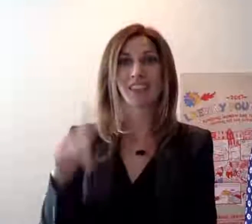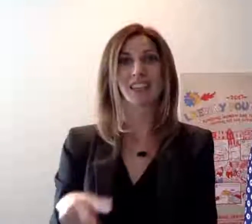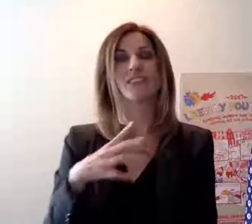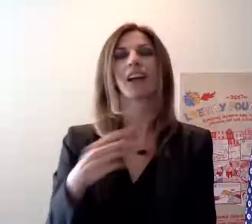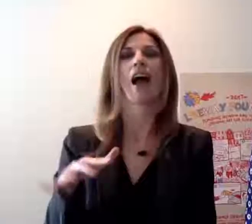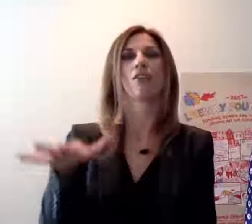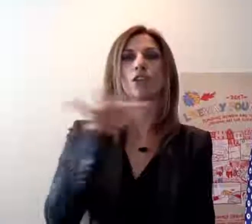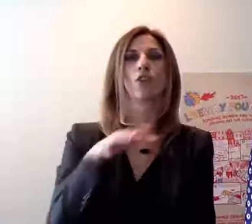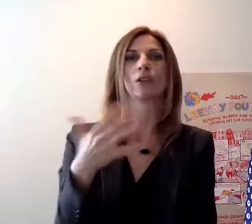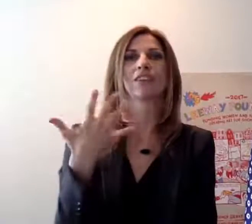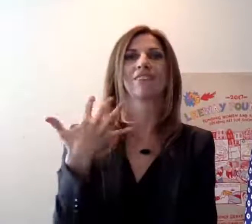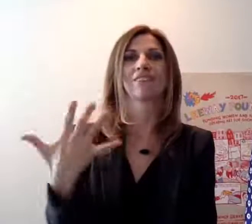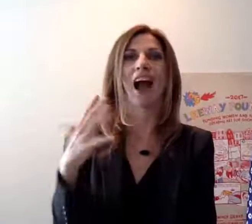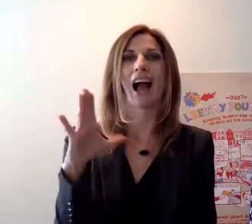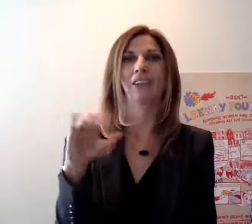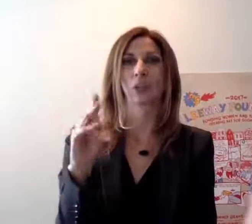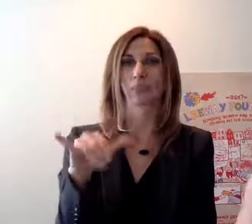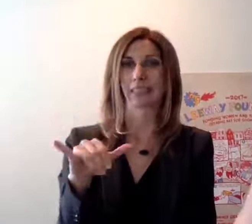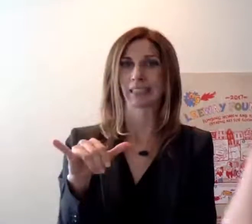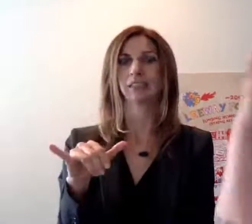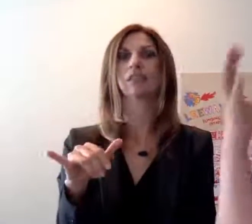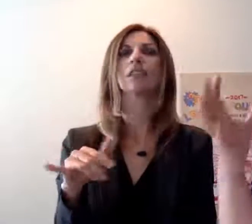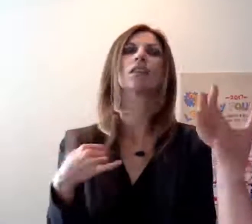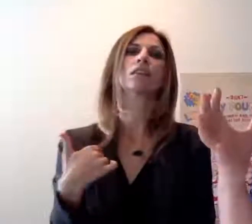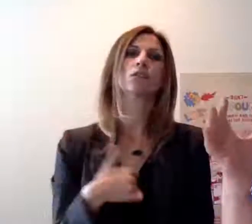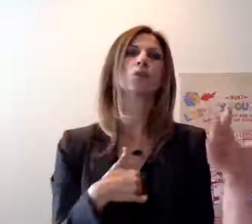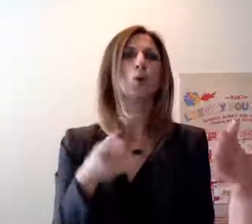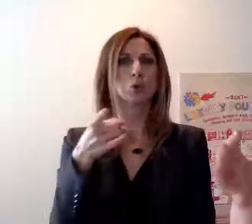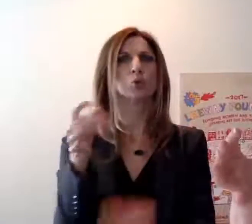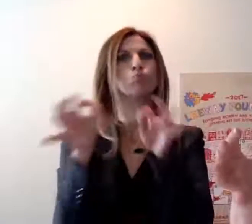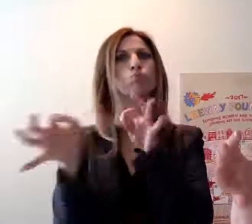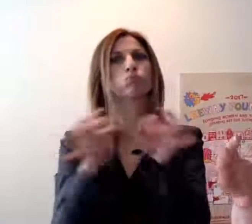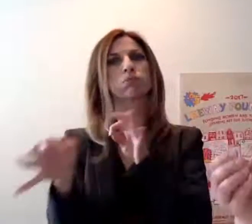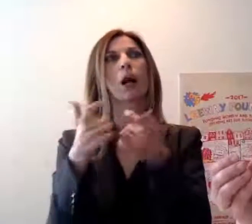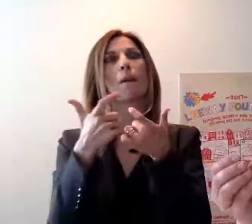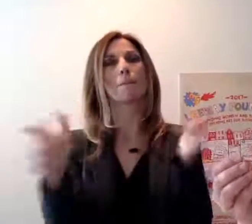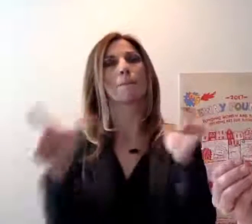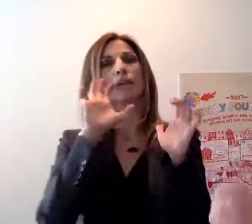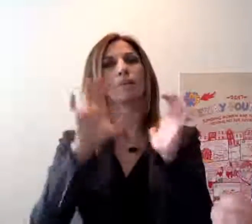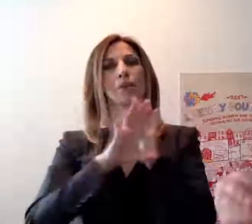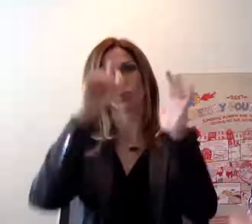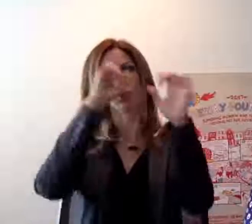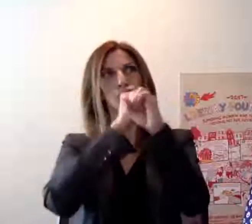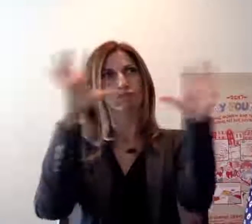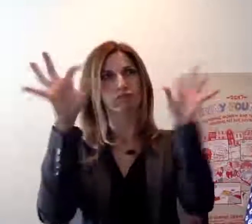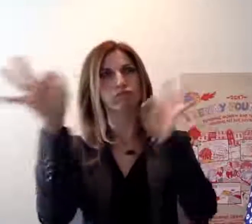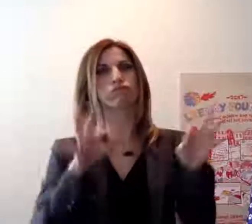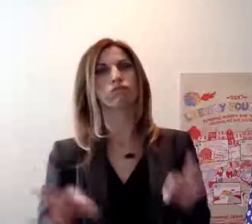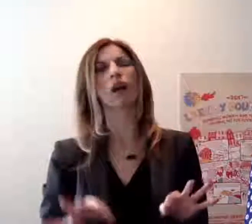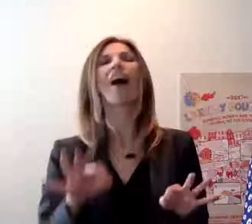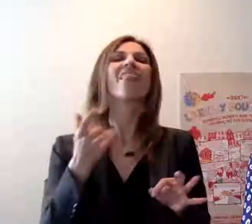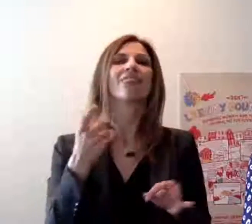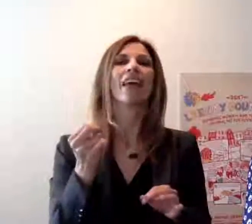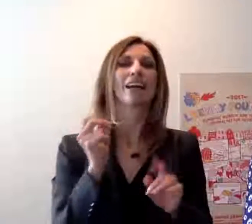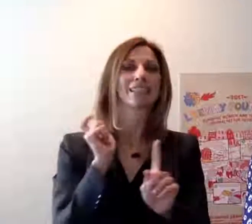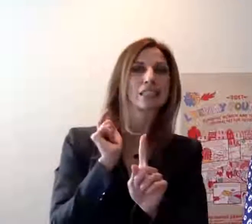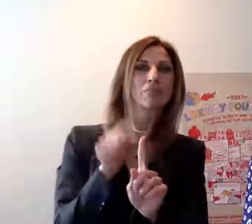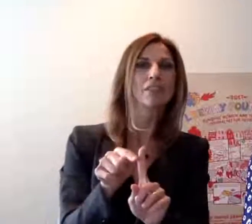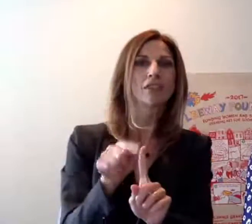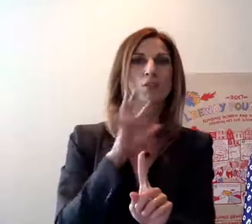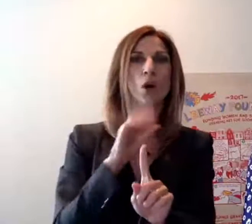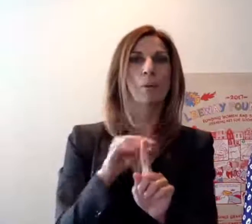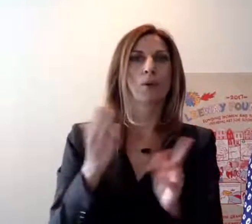5 counties. And so you'll offer some of that bigger picture vision of what you imagine as impact, and then talk about it particularly